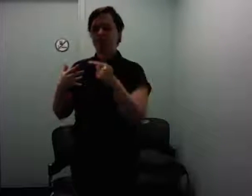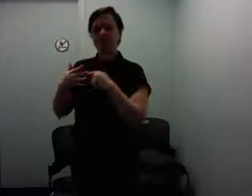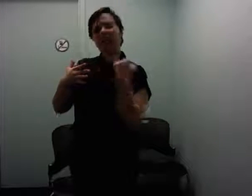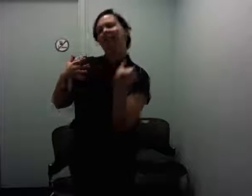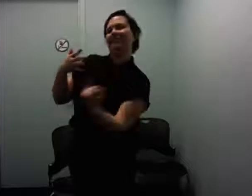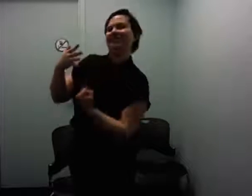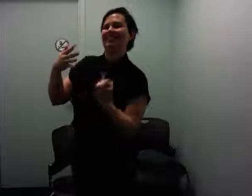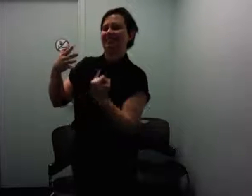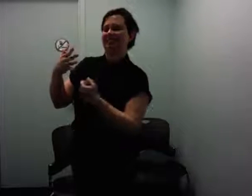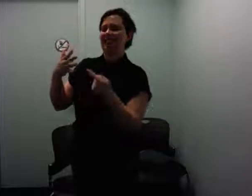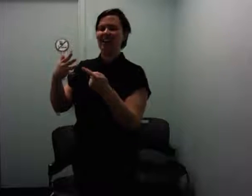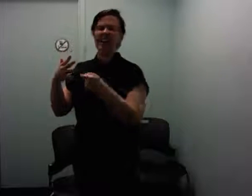unattractive even.